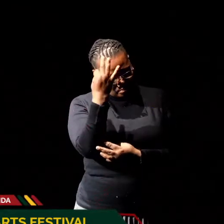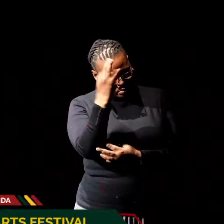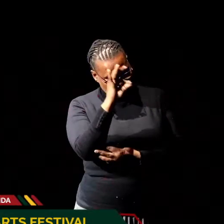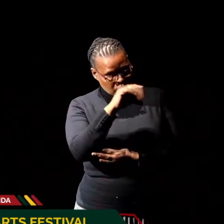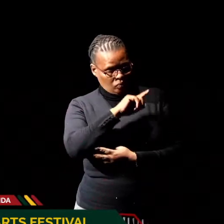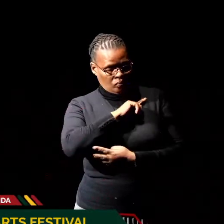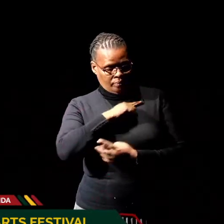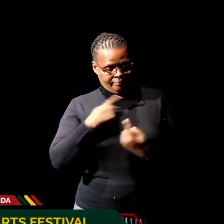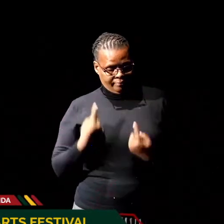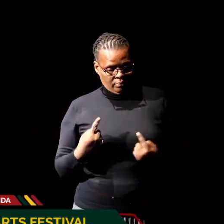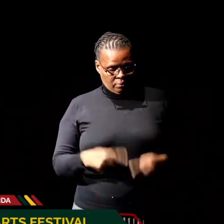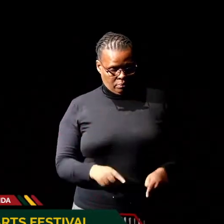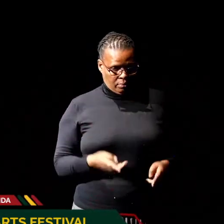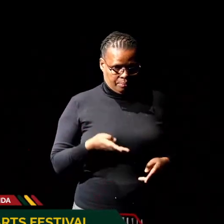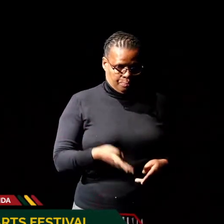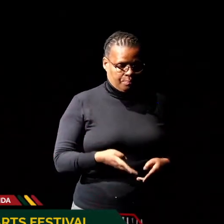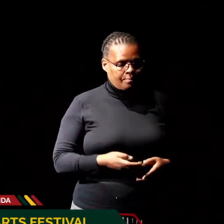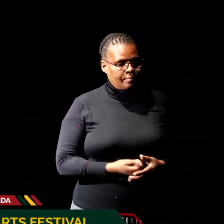here.